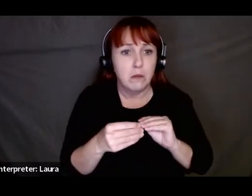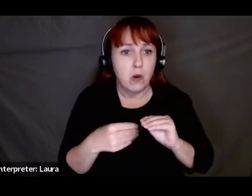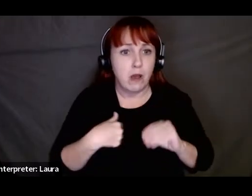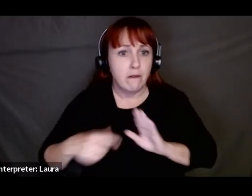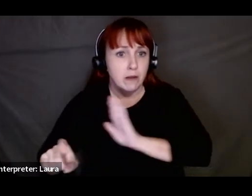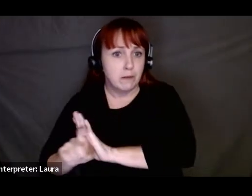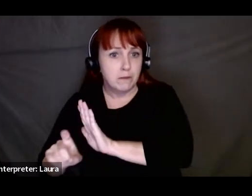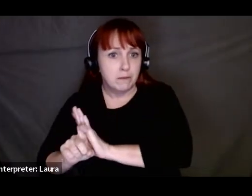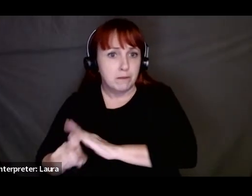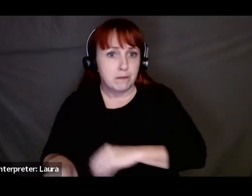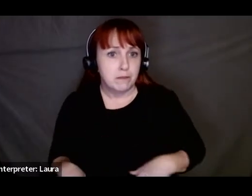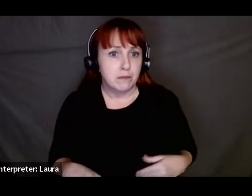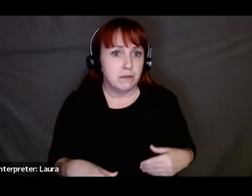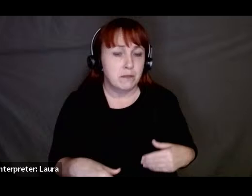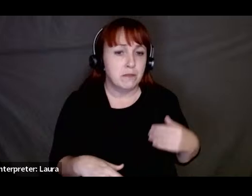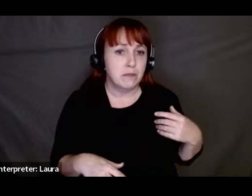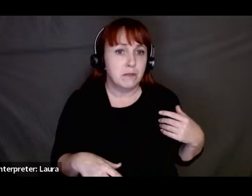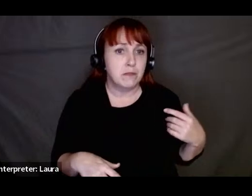Living in